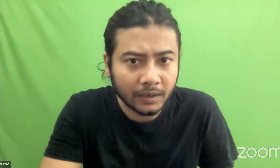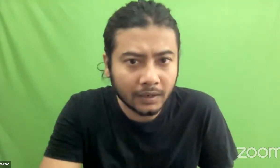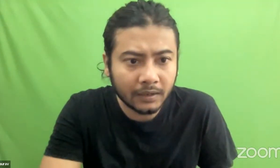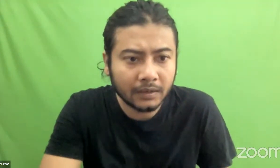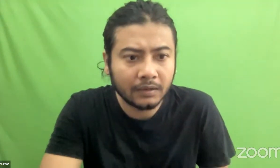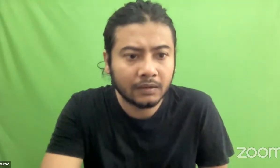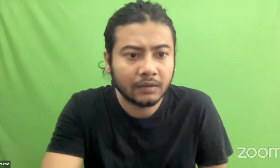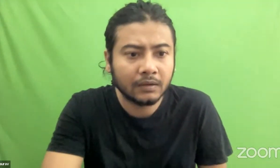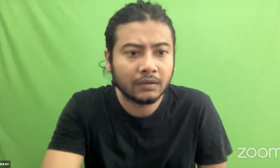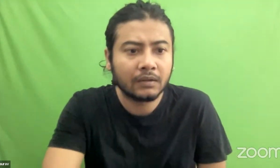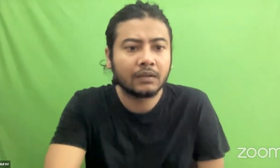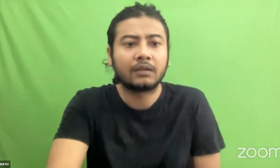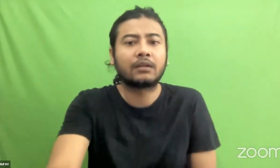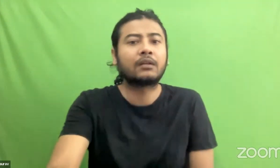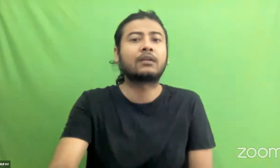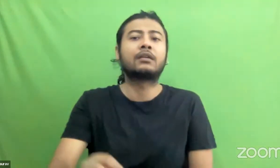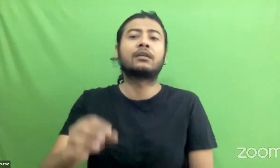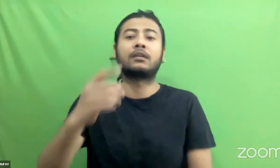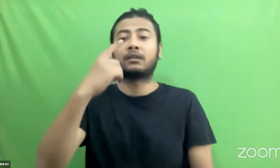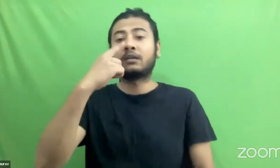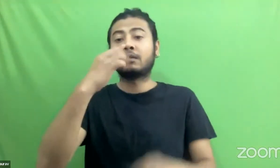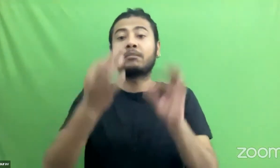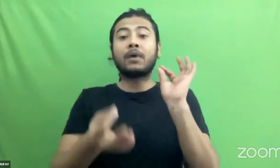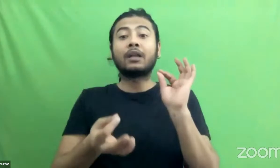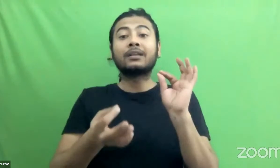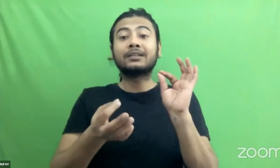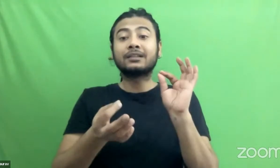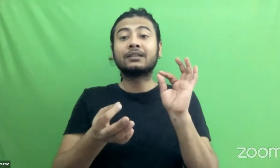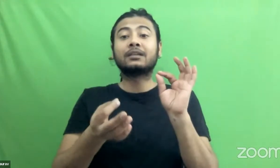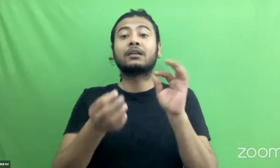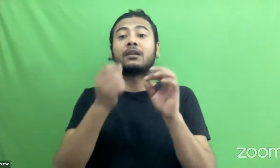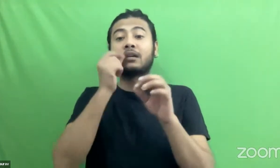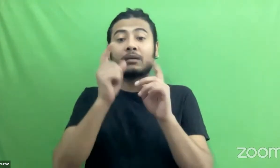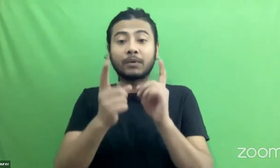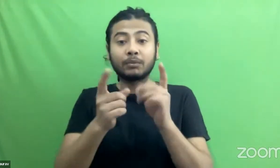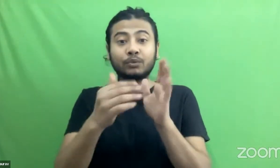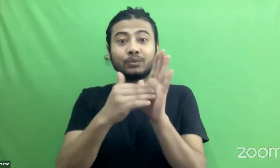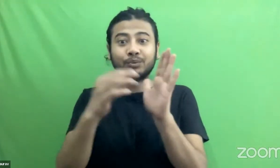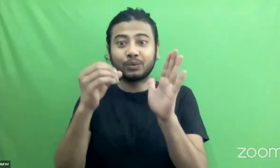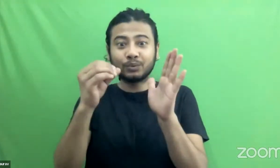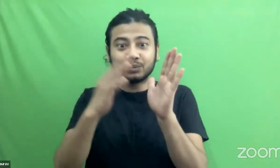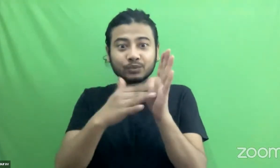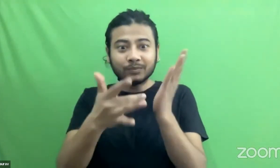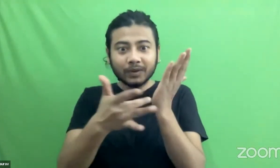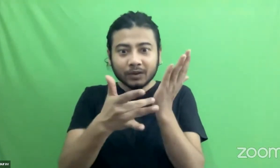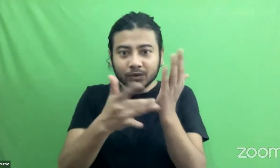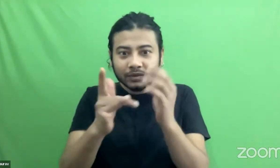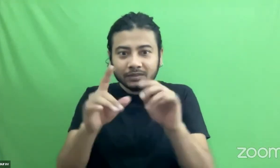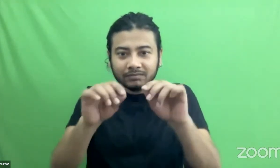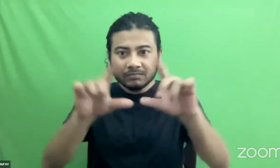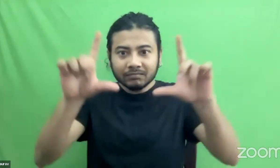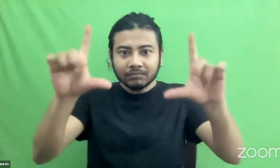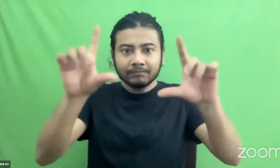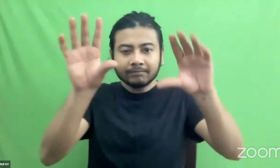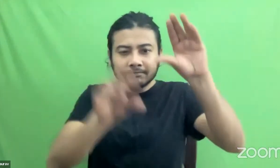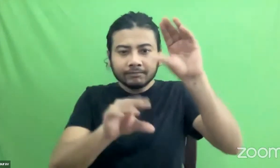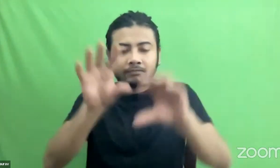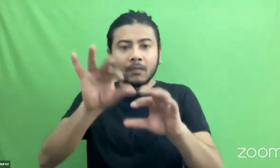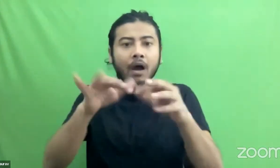long time back when we were not aware of it. But recently, I think, Acharya Prabhu, I think you're taking care while recording. It's